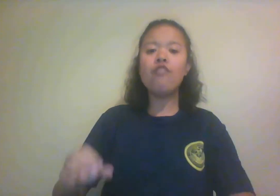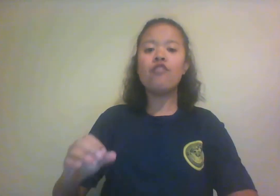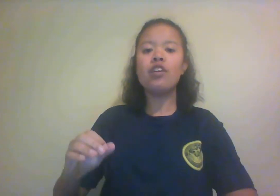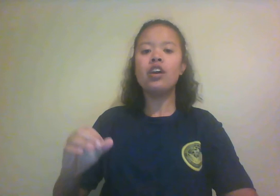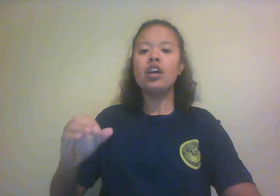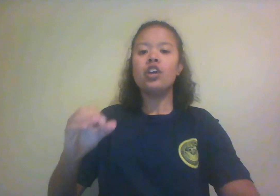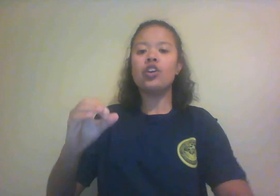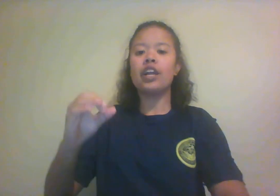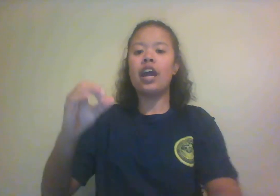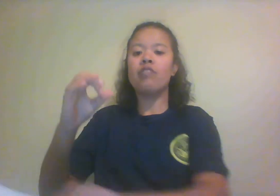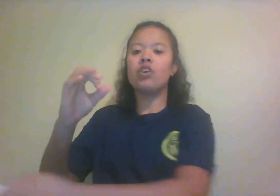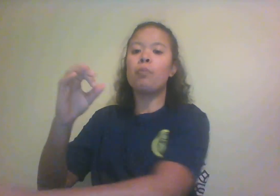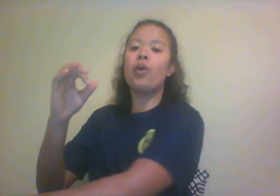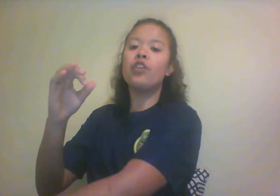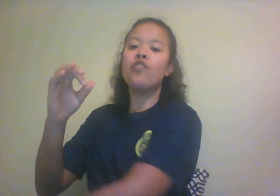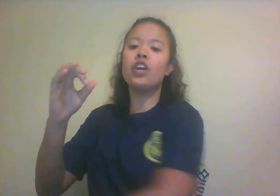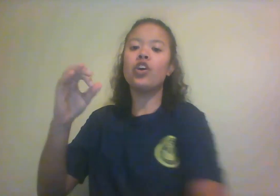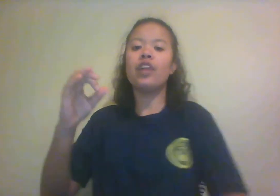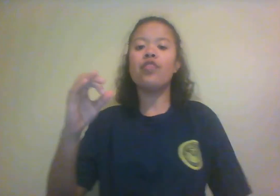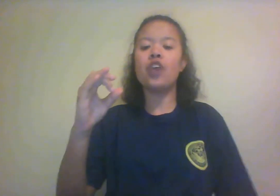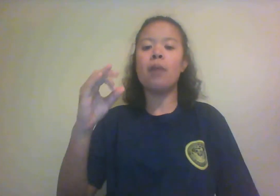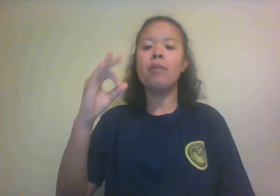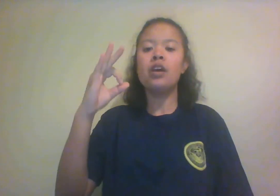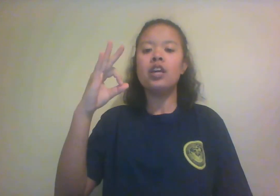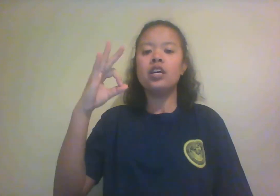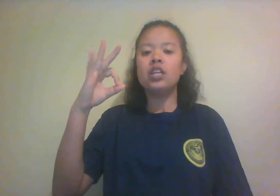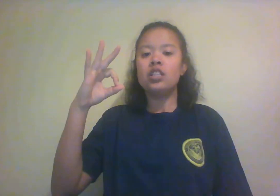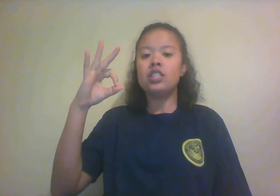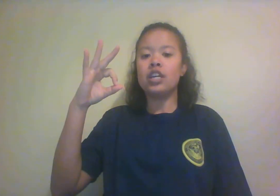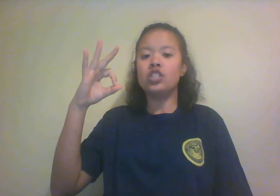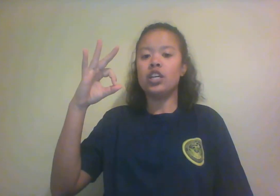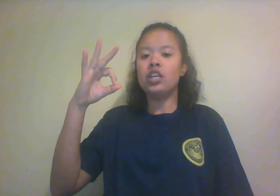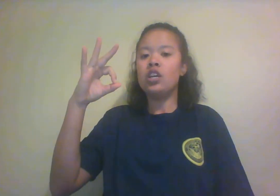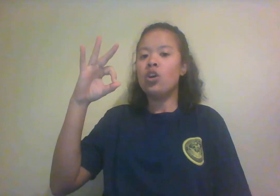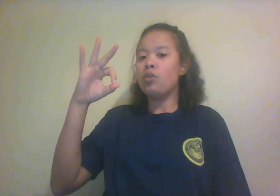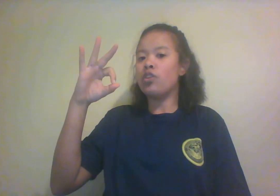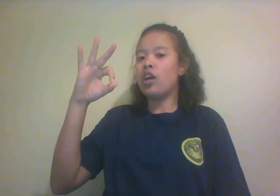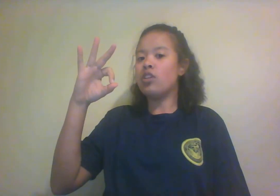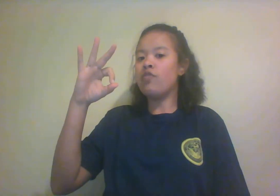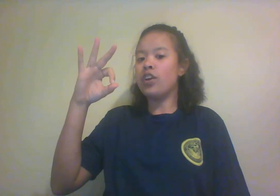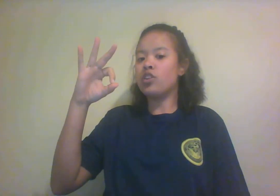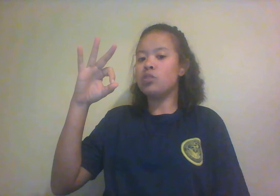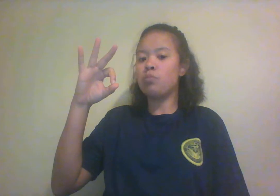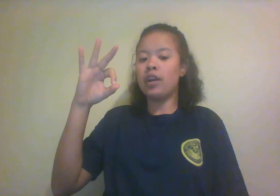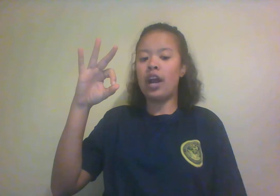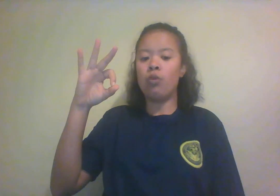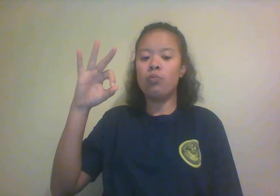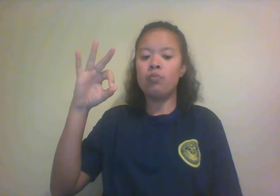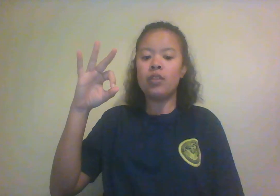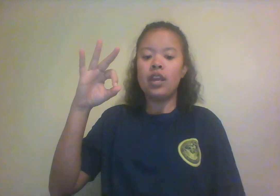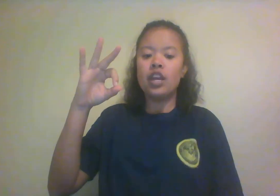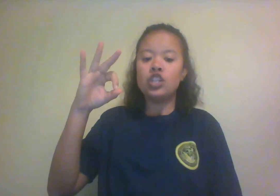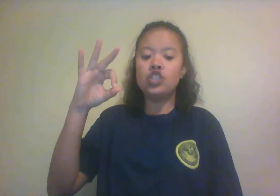F, you're going to have your pointer finger and thumb touching with your other fingers spread out.